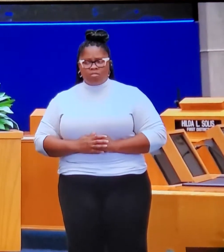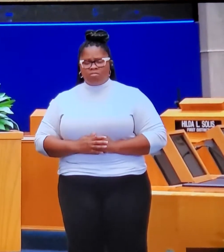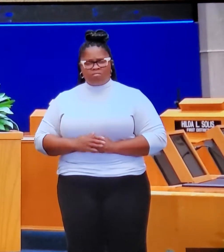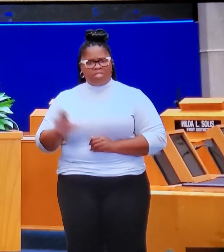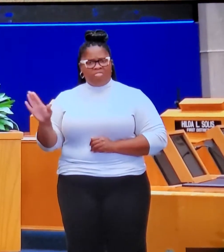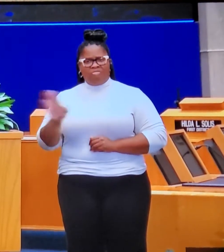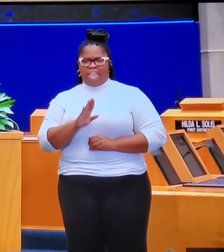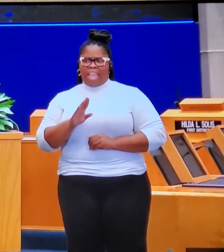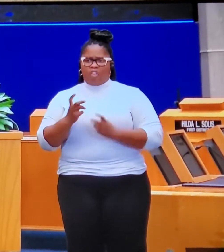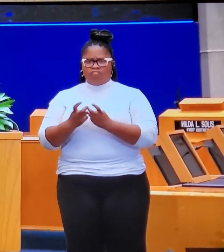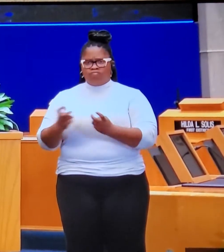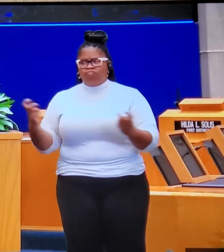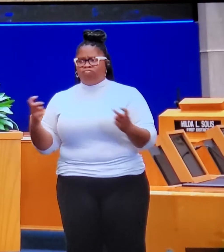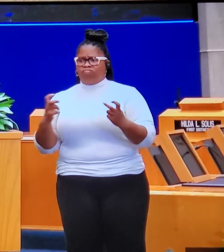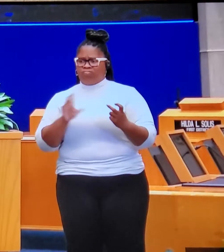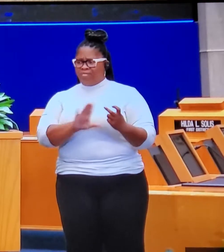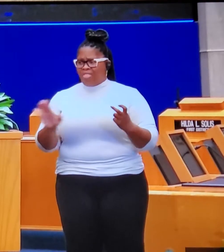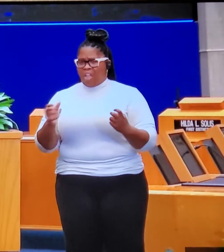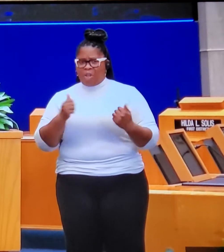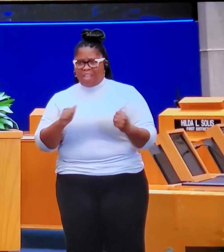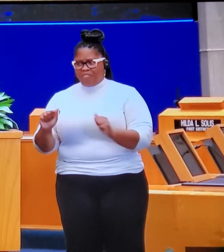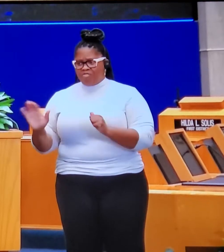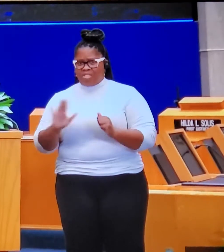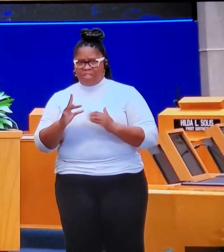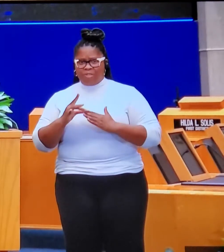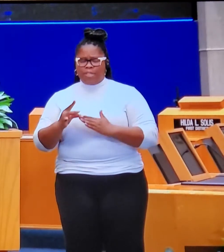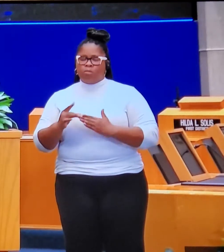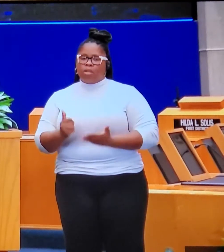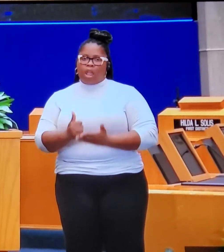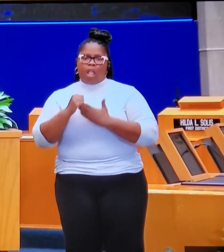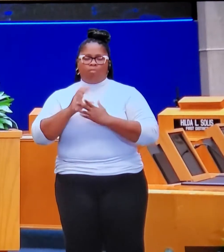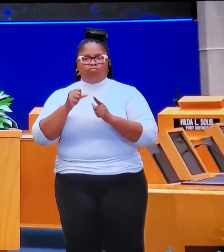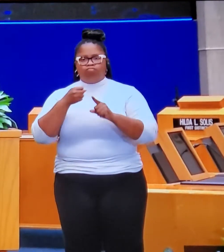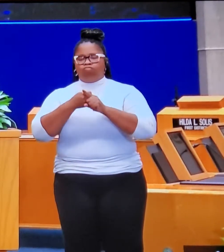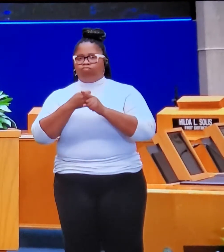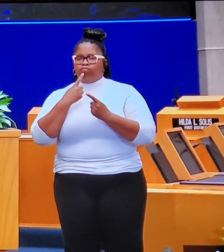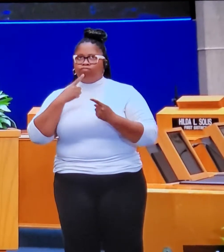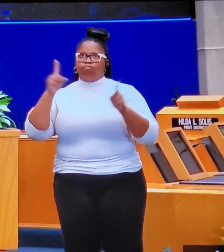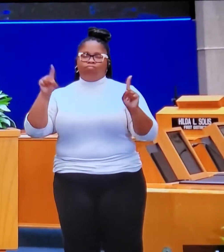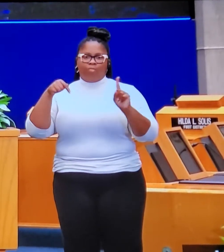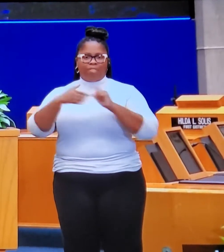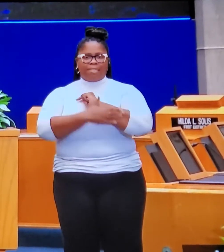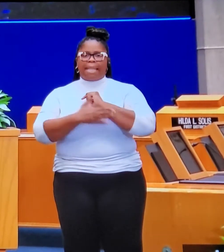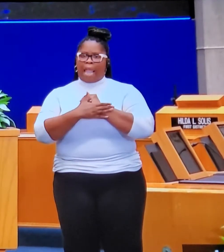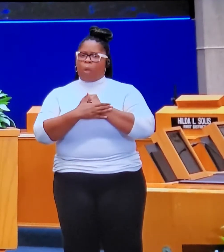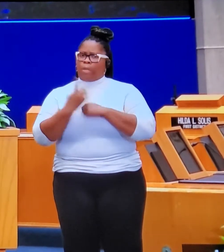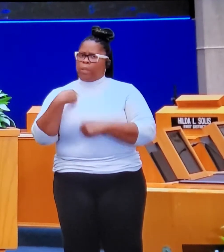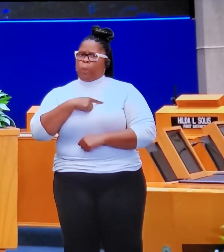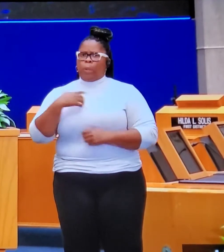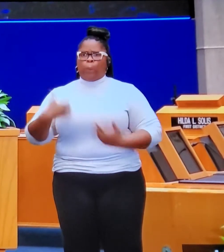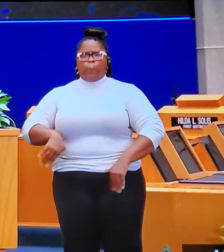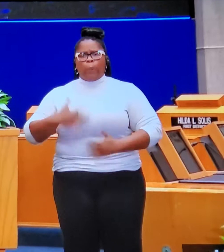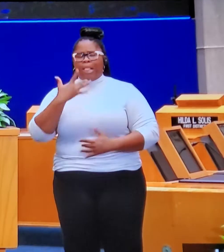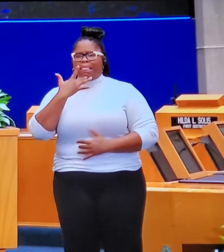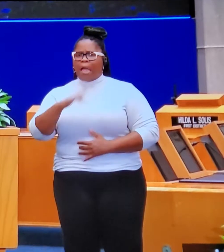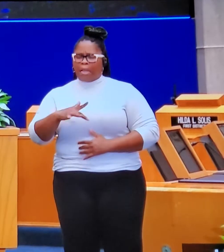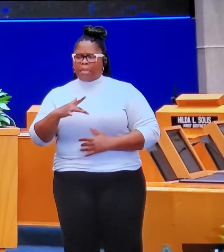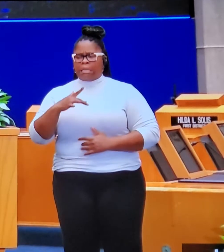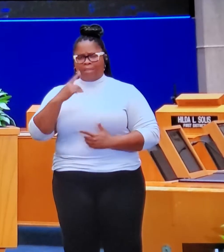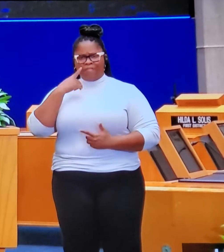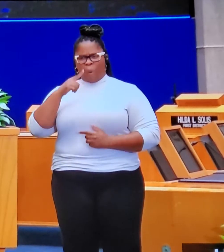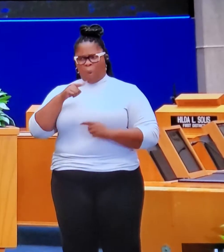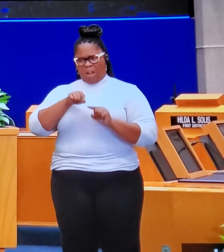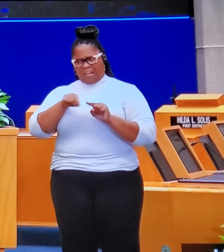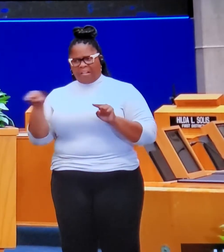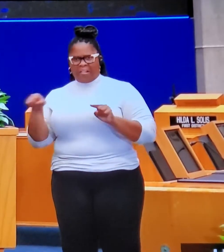efforts and their leadership are making a difference in our county. We're all extraordinarily lucky to have such committed, dedicated